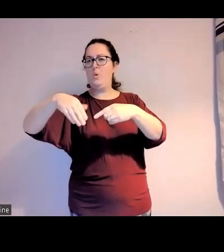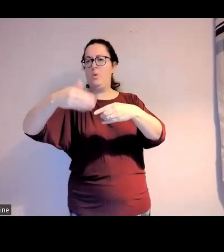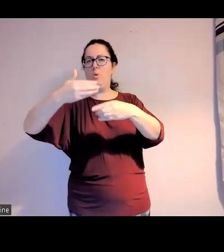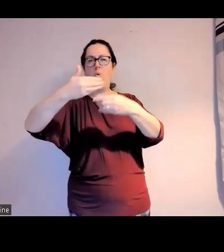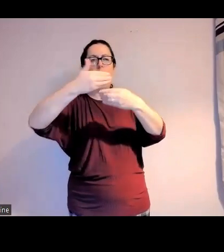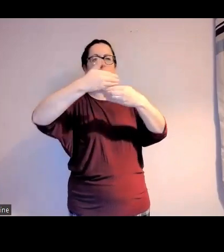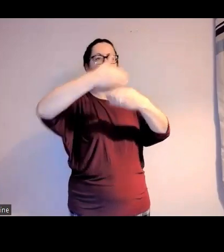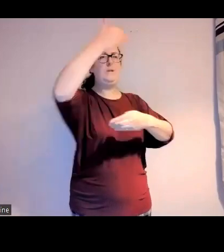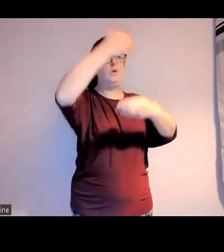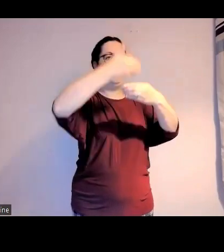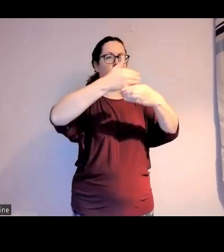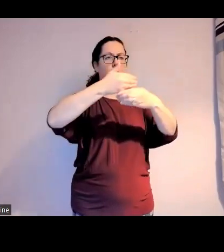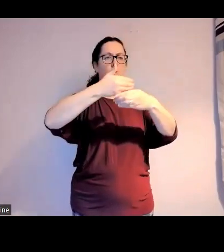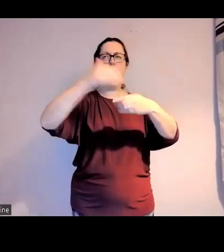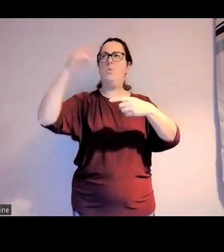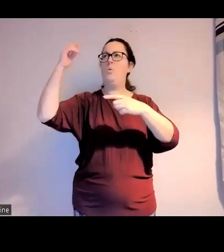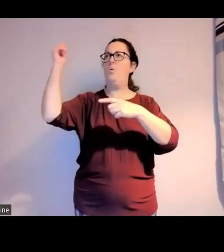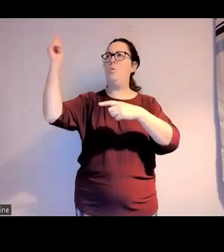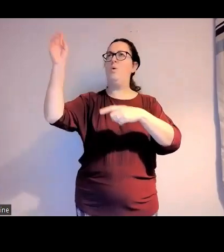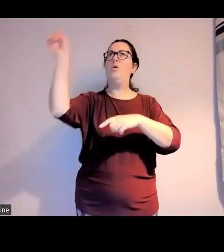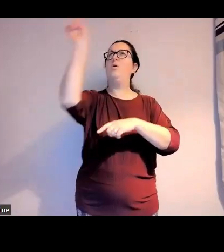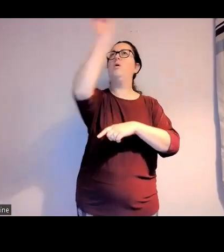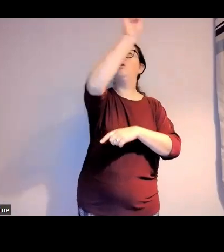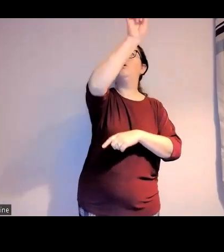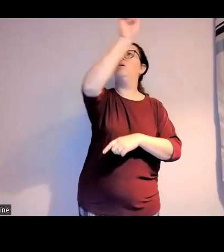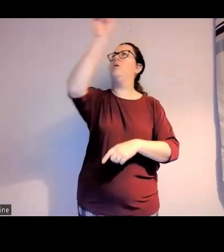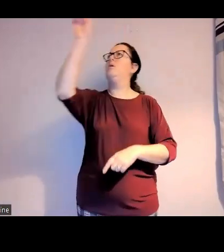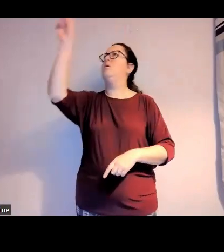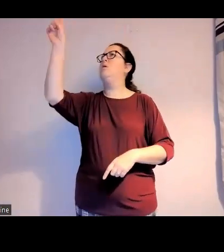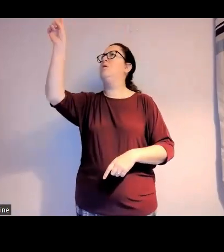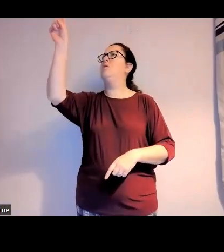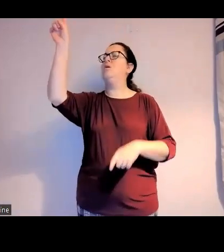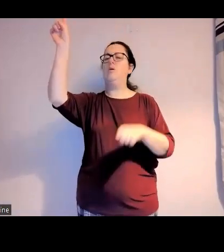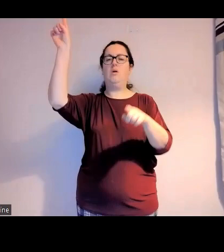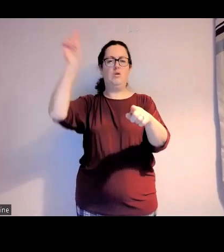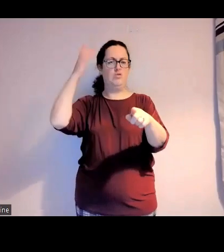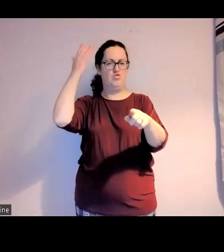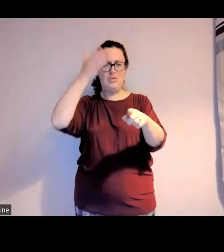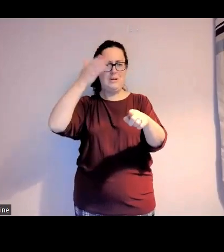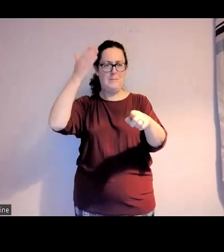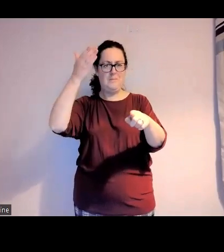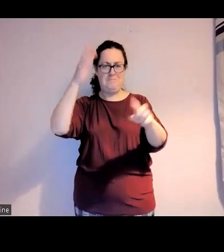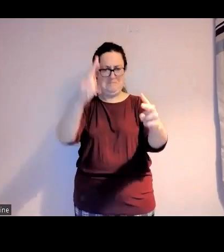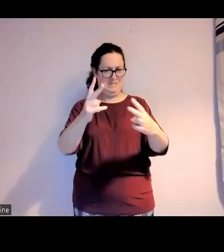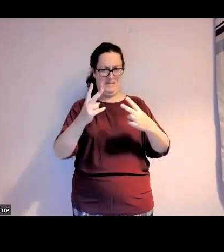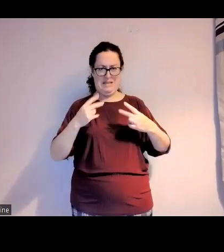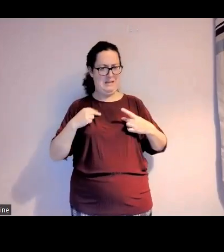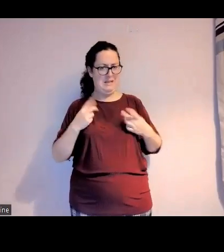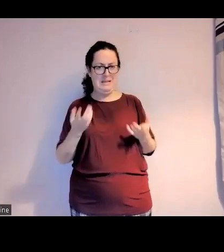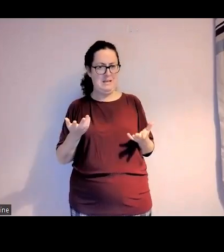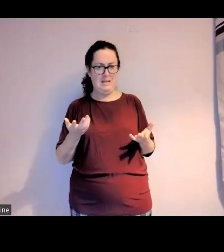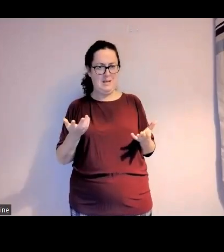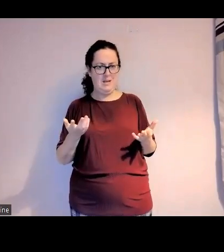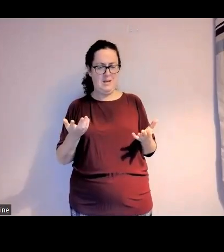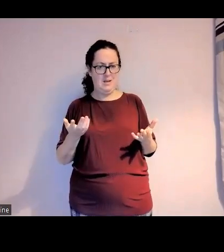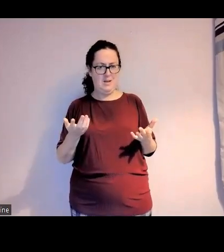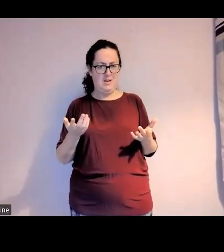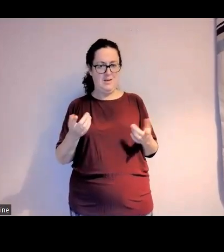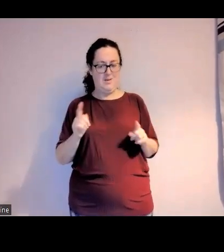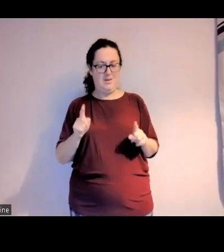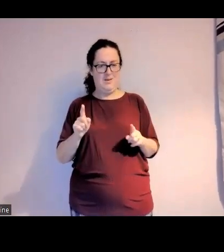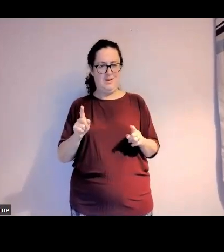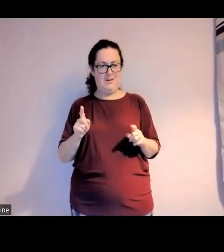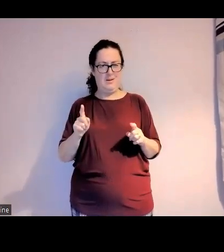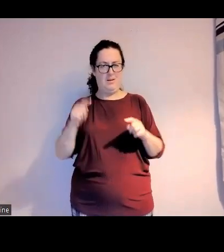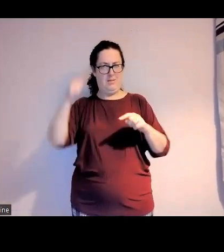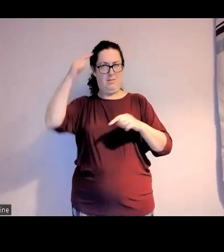up the stair. Why am I pacing, you wonder? But this is in your dreams, since you can't see me in life. Or it's in that shadowy space